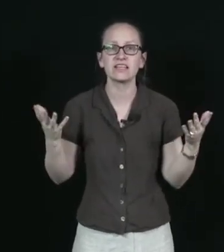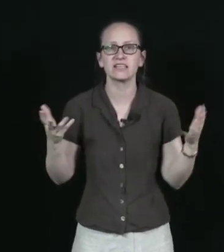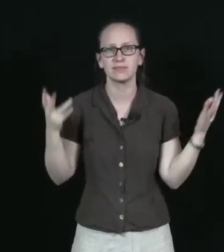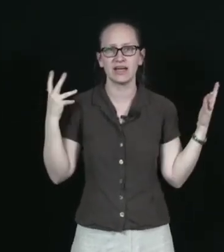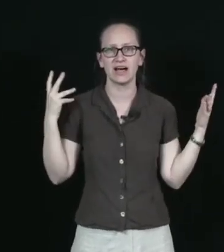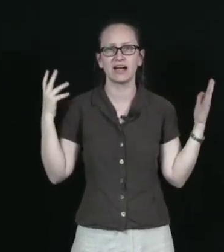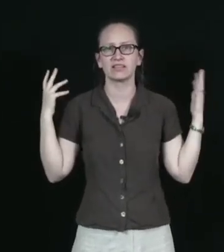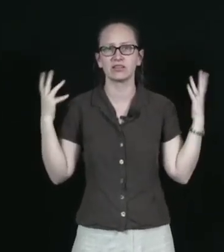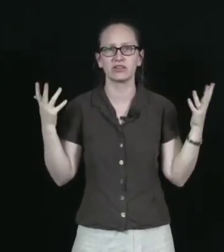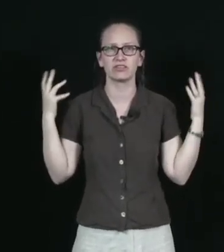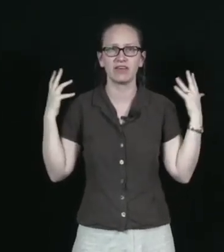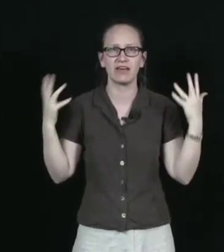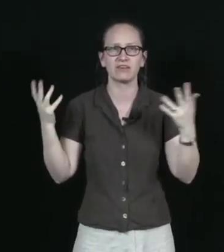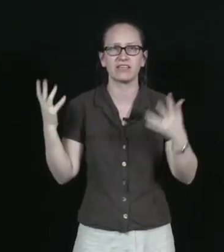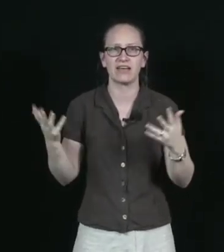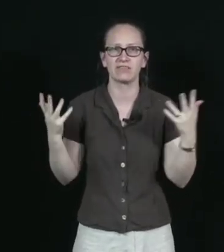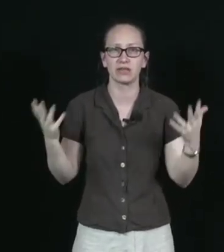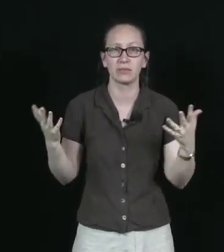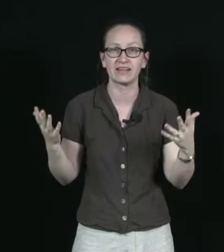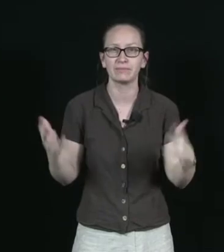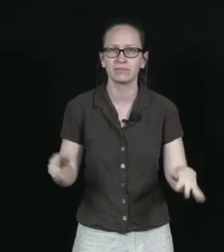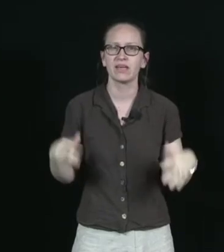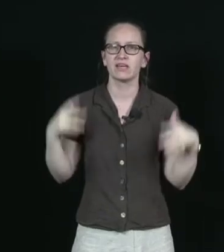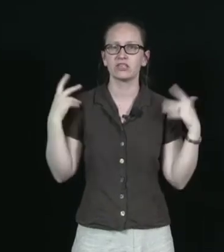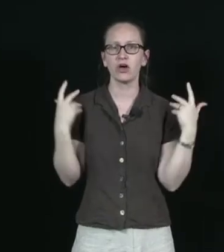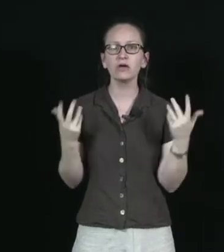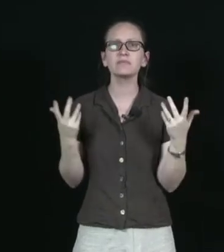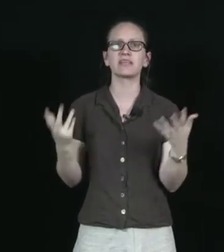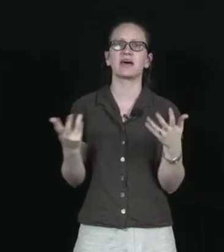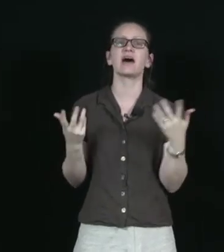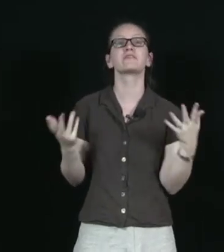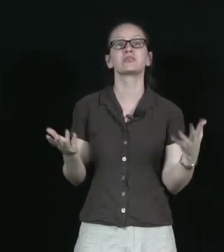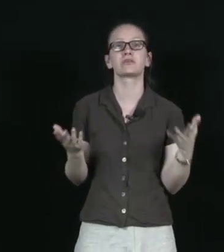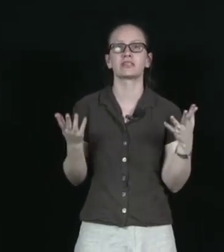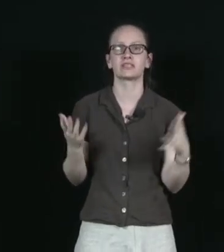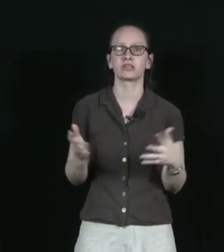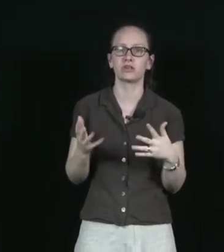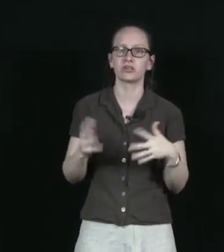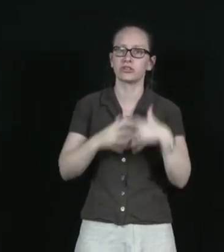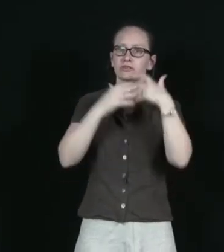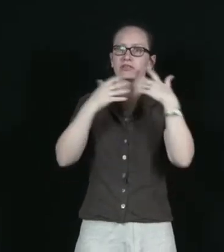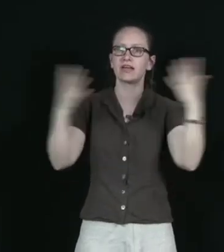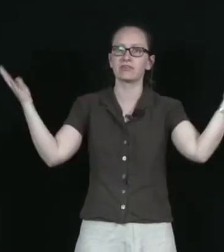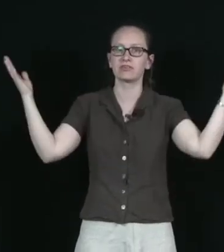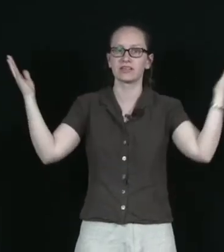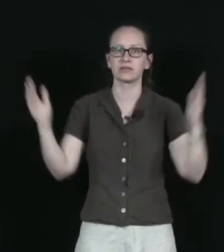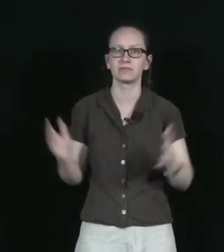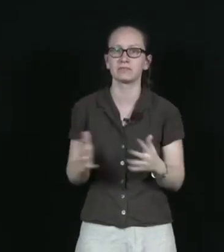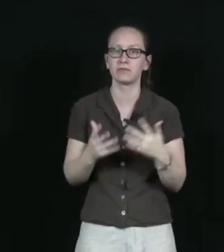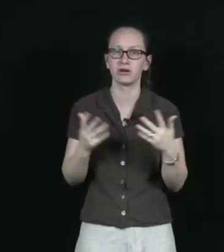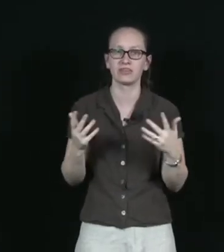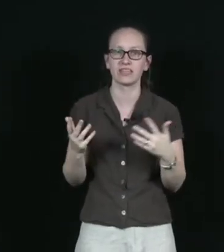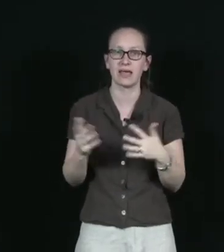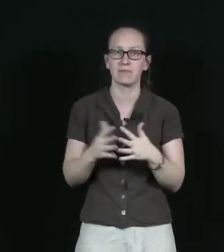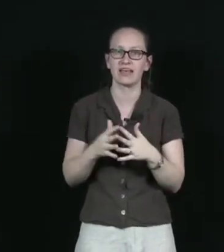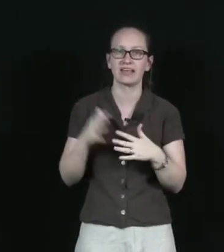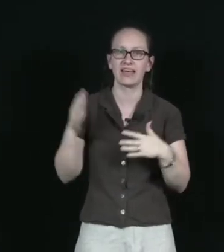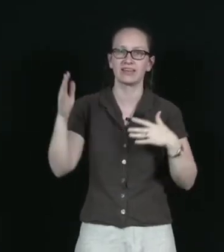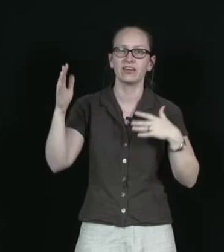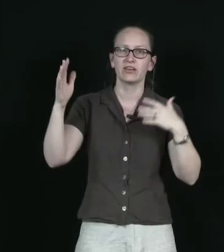physics behind lots of everyday phenomena. It's hoped that after doing this course you'll never look at the world the same way again.